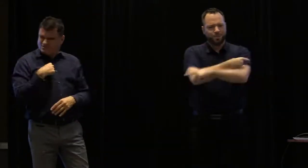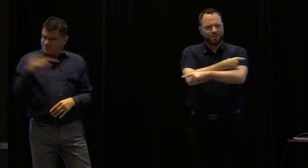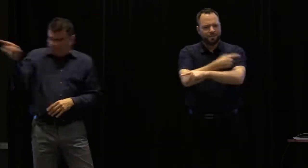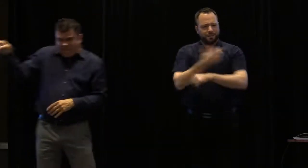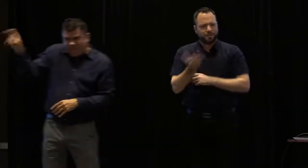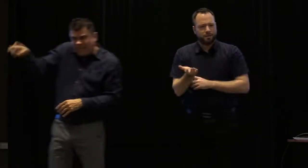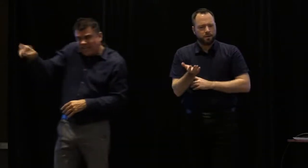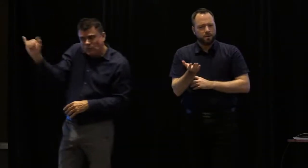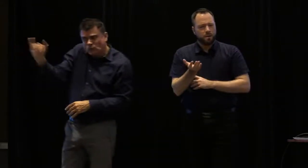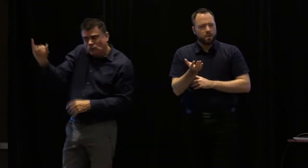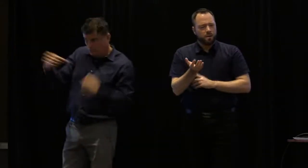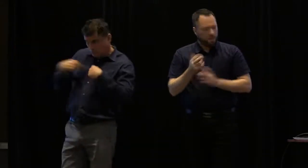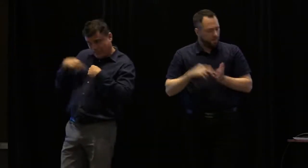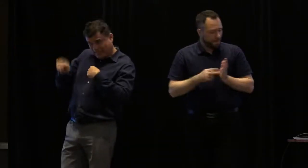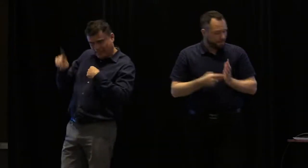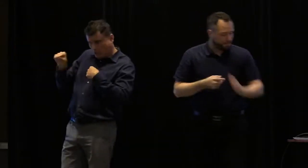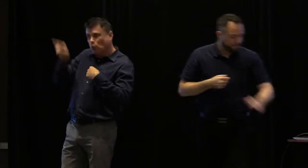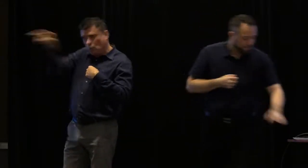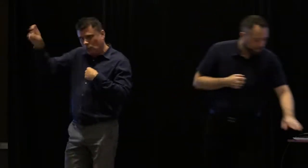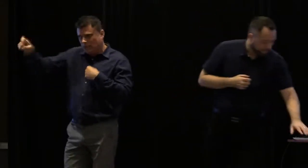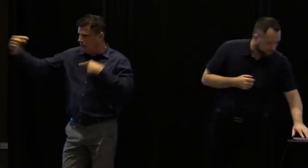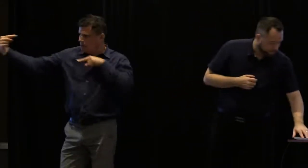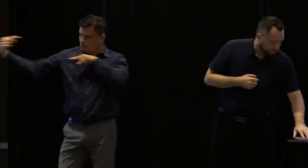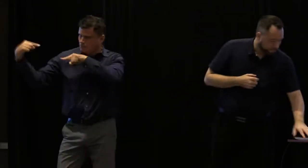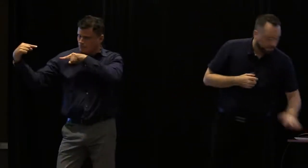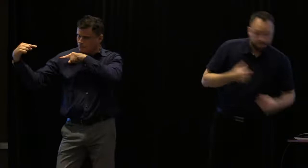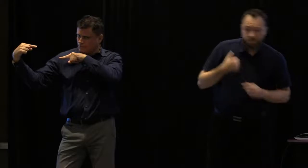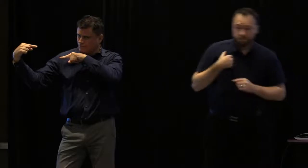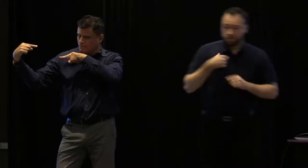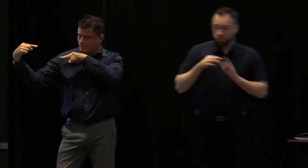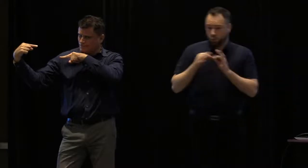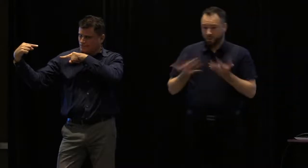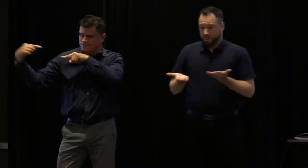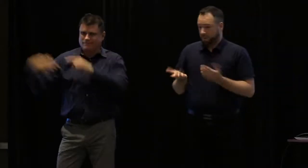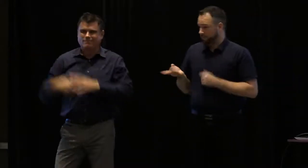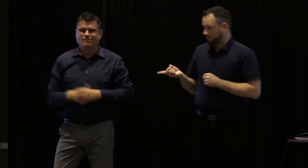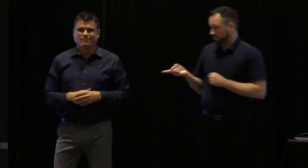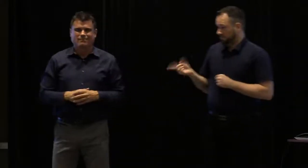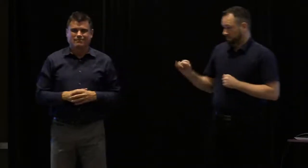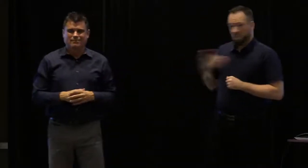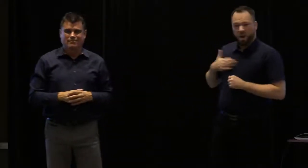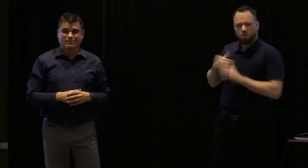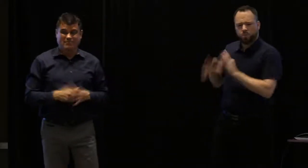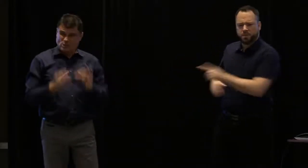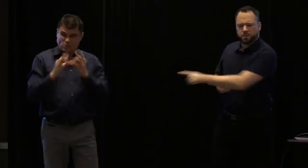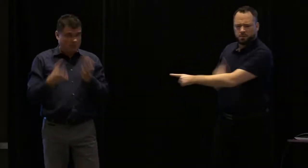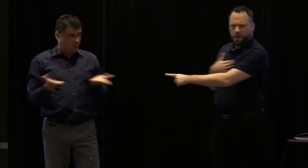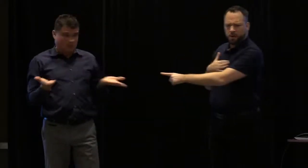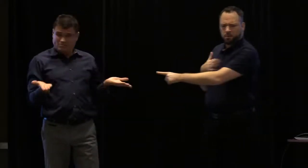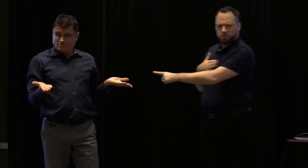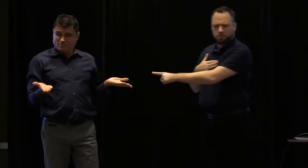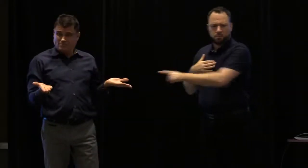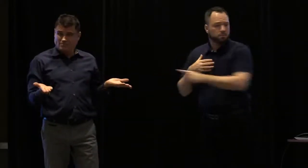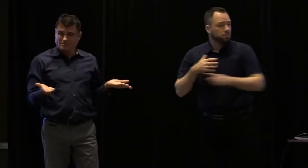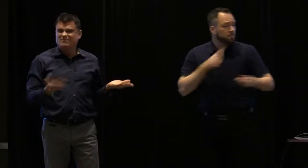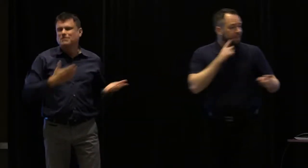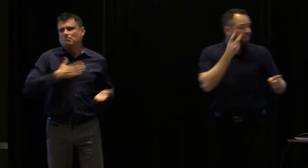and helping us with what we need. That communication goes both ways. So interpreter's here